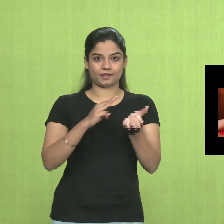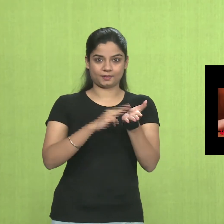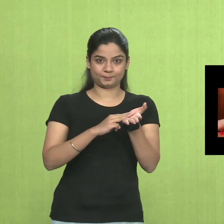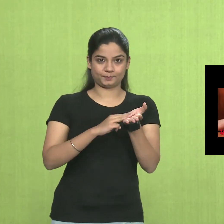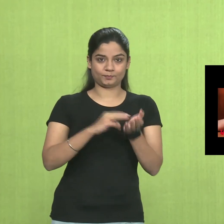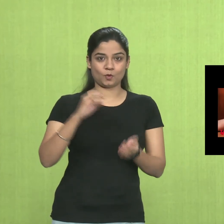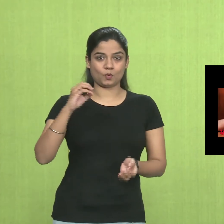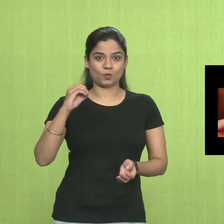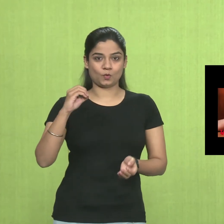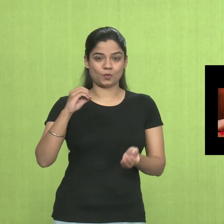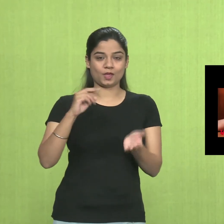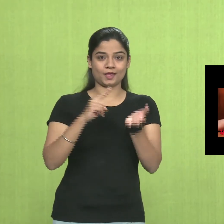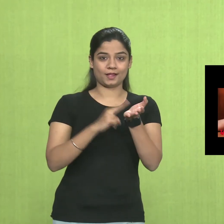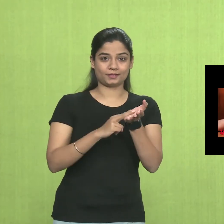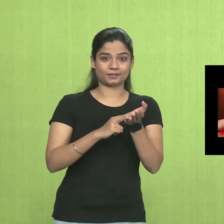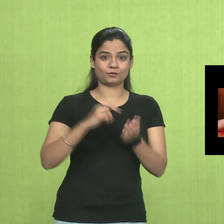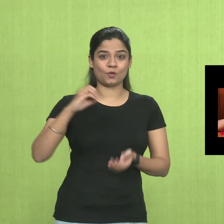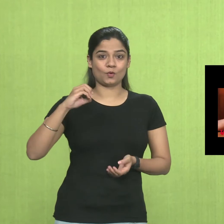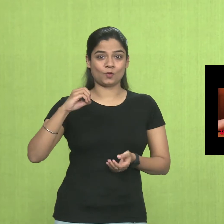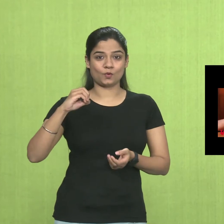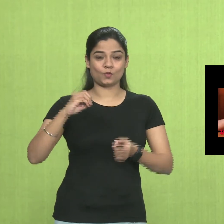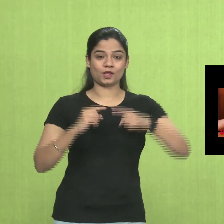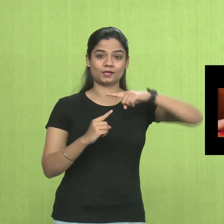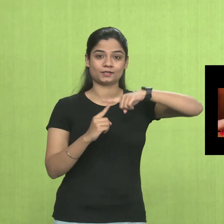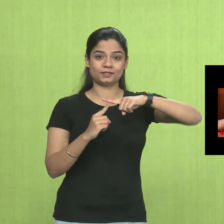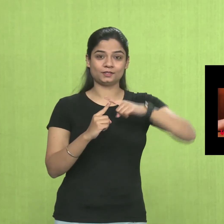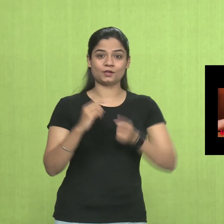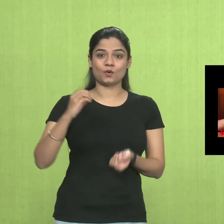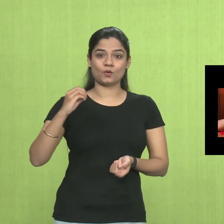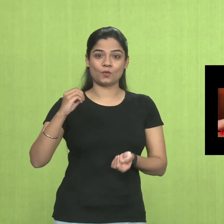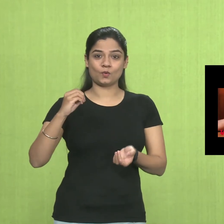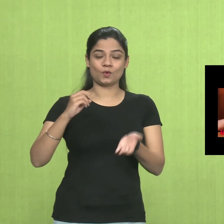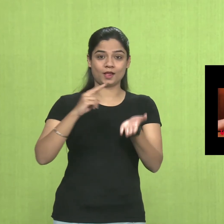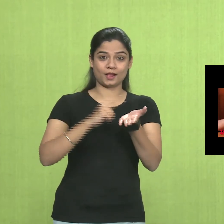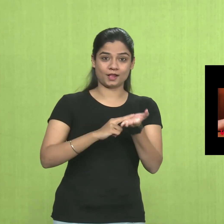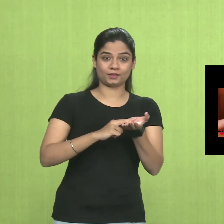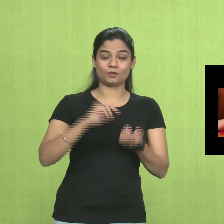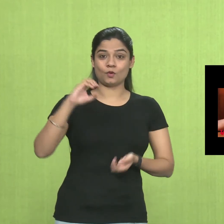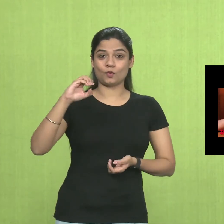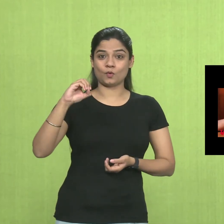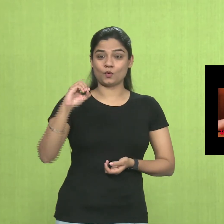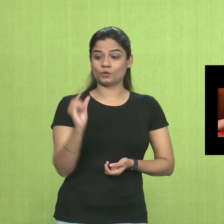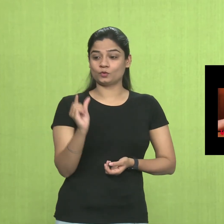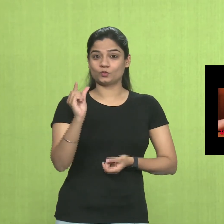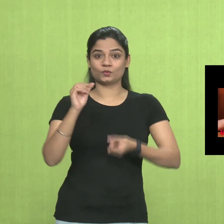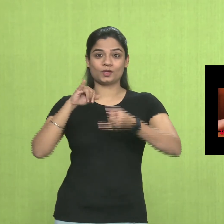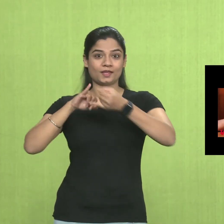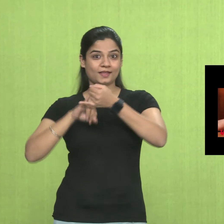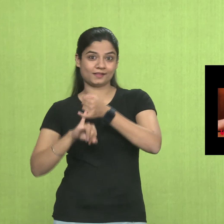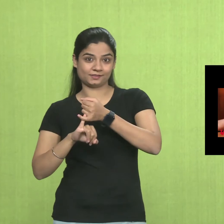Monotonous food. Food lacking in variety and interest. Something you get bored of eating. You